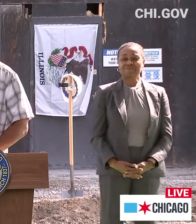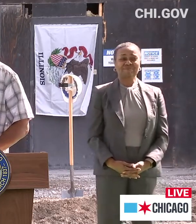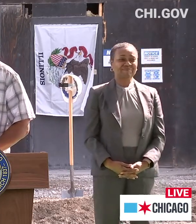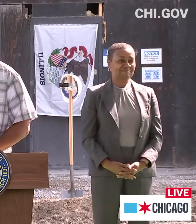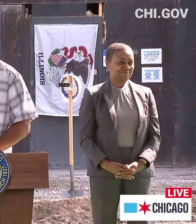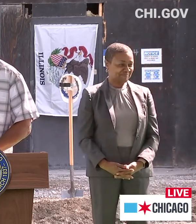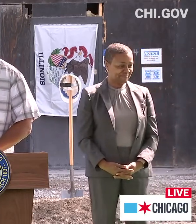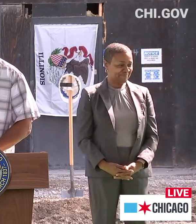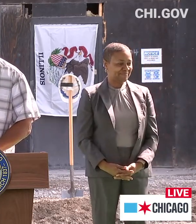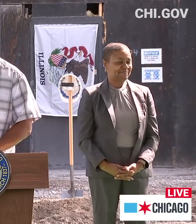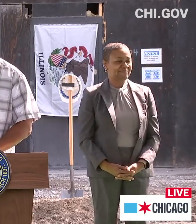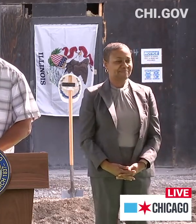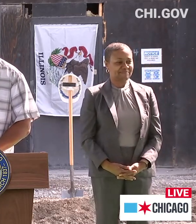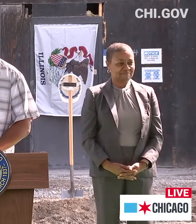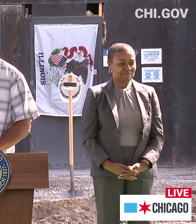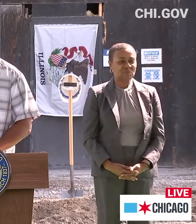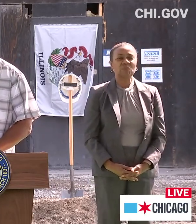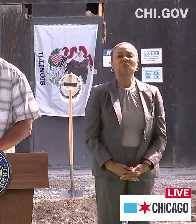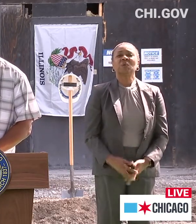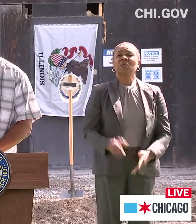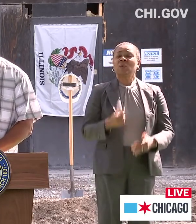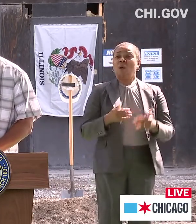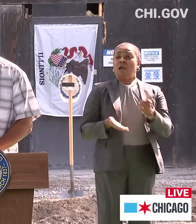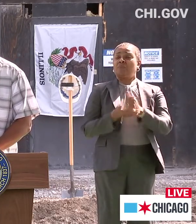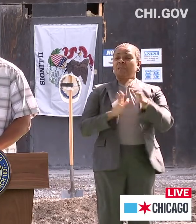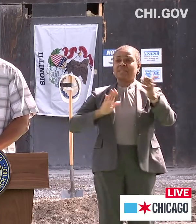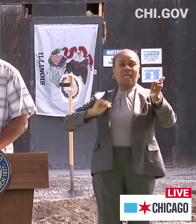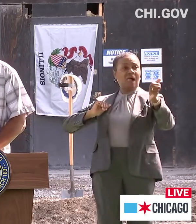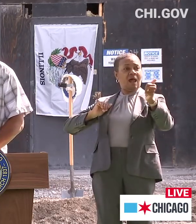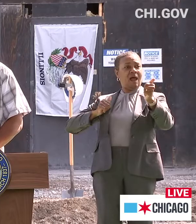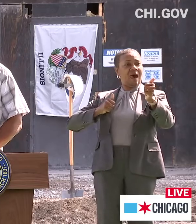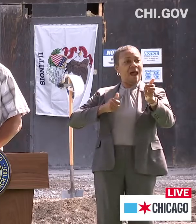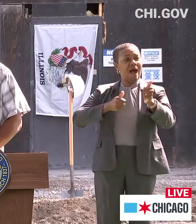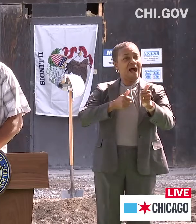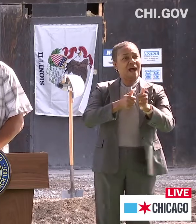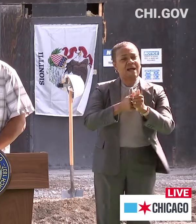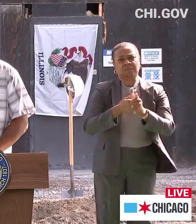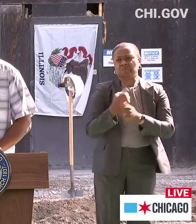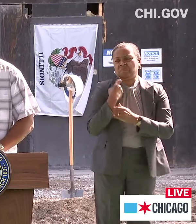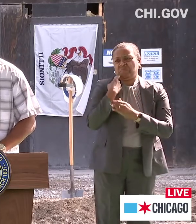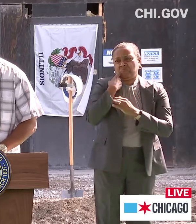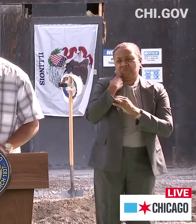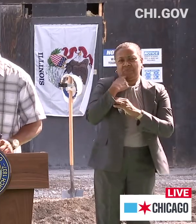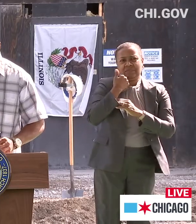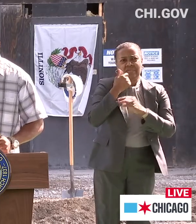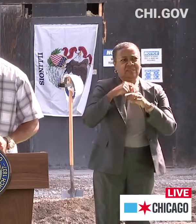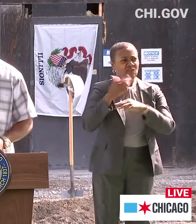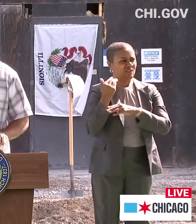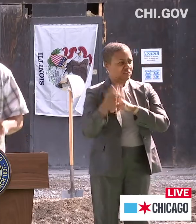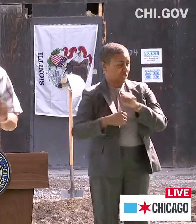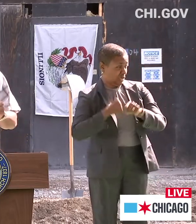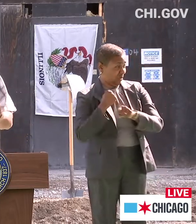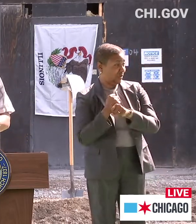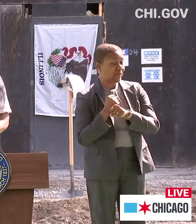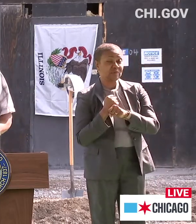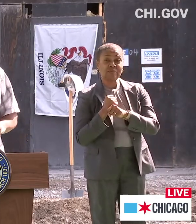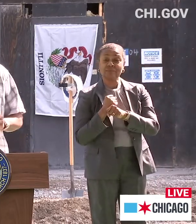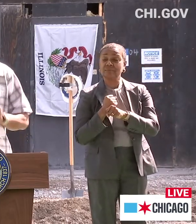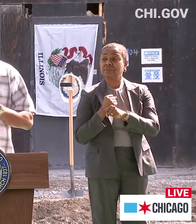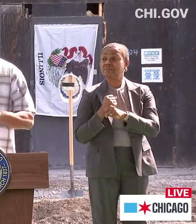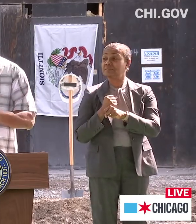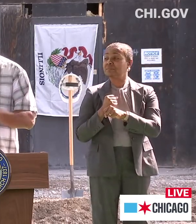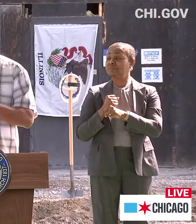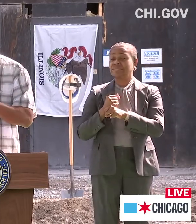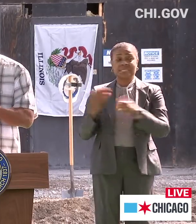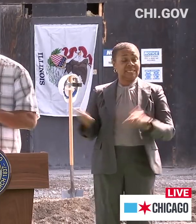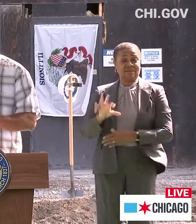And so just to build up to where we are today, in just the last 10 to 15 years, we here in the Ninth Ward have